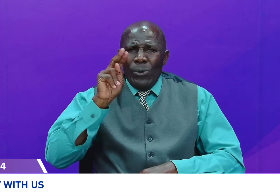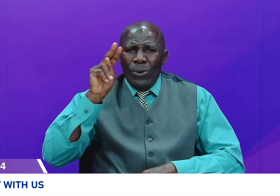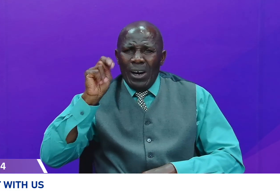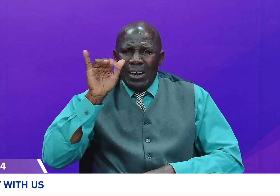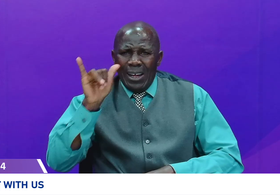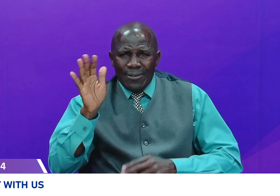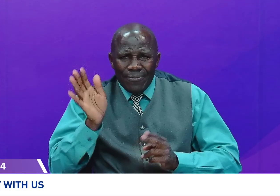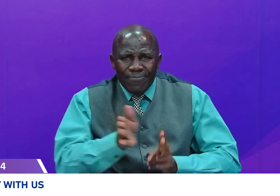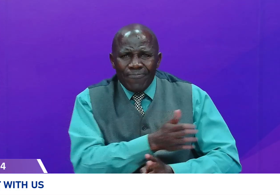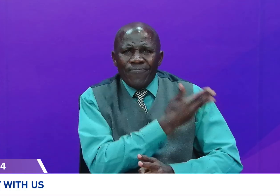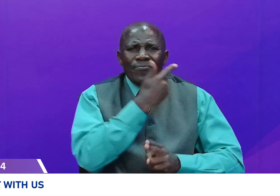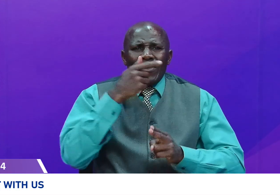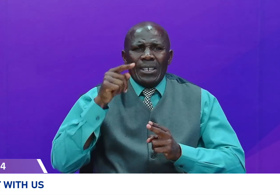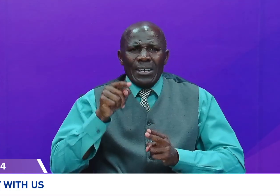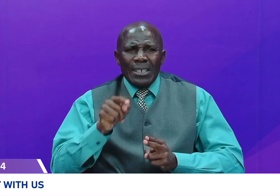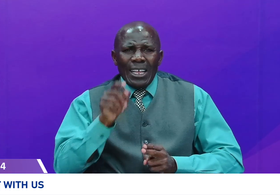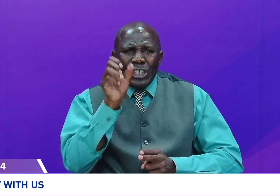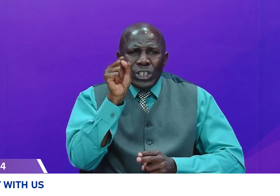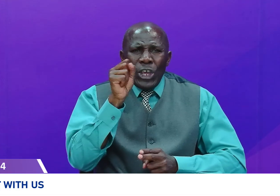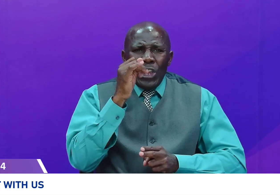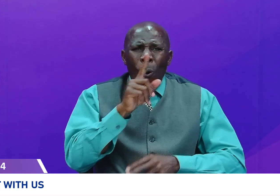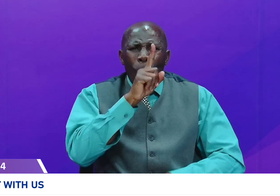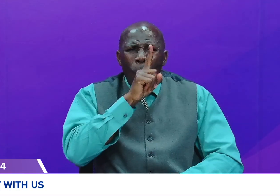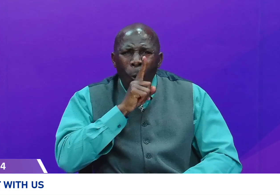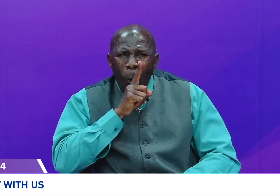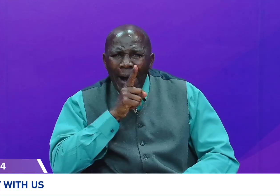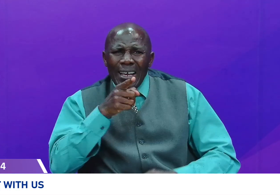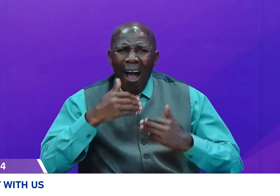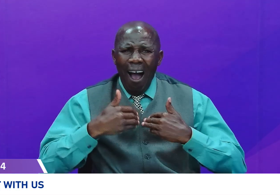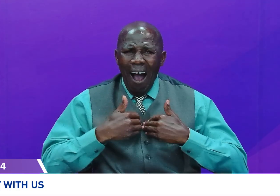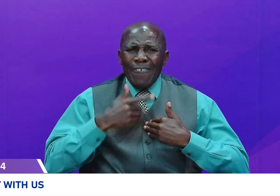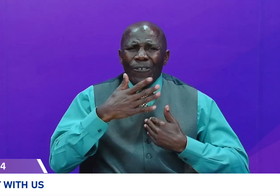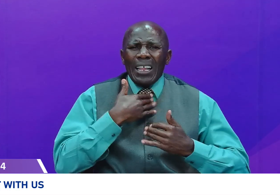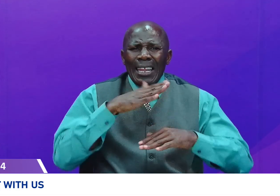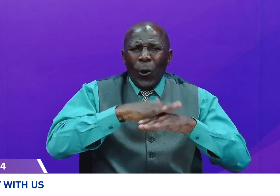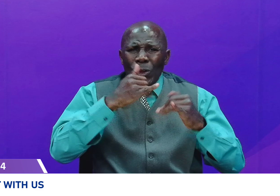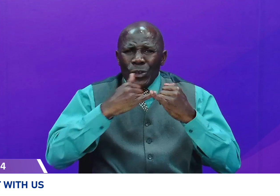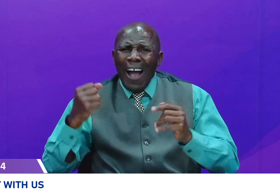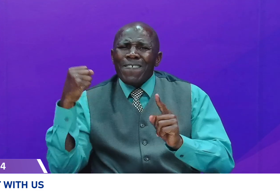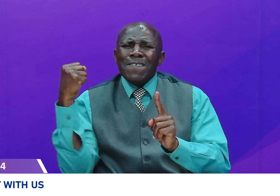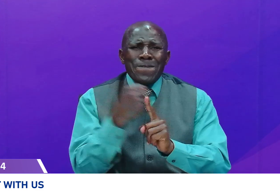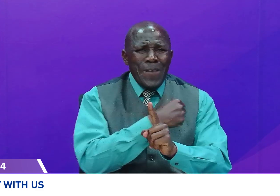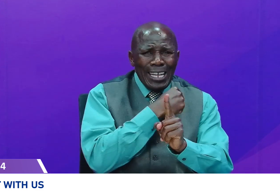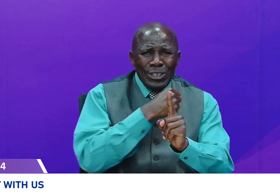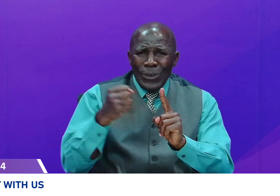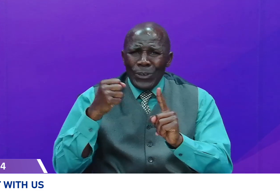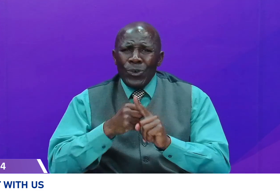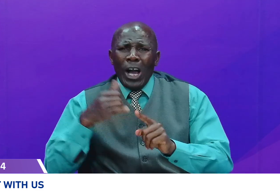operate under names such as Chinje, Mbogi,